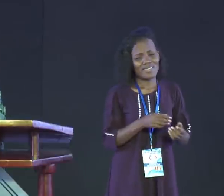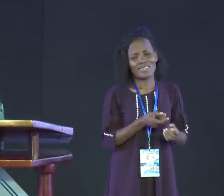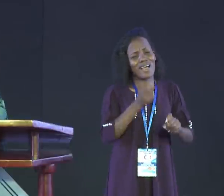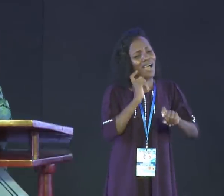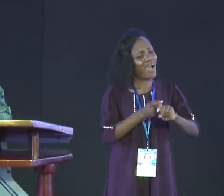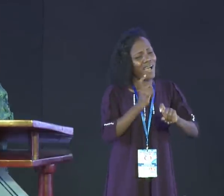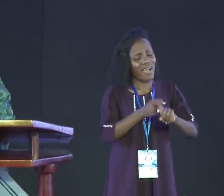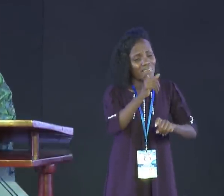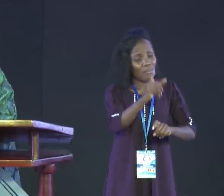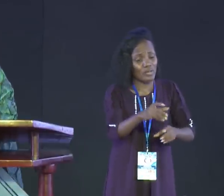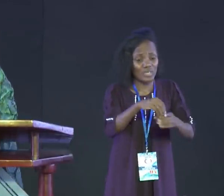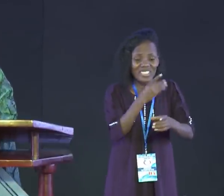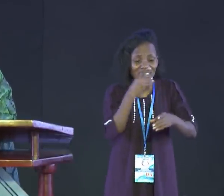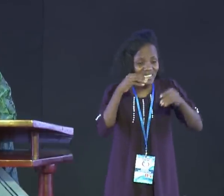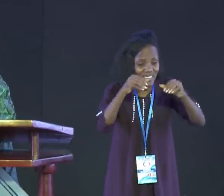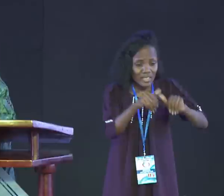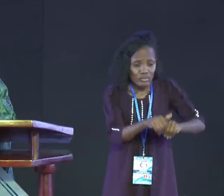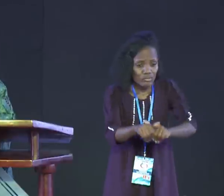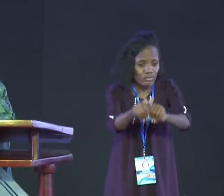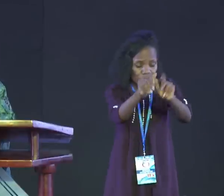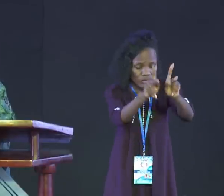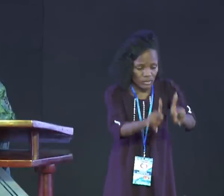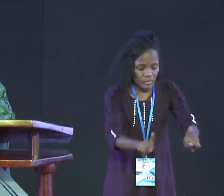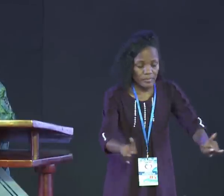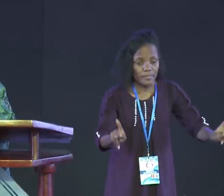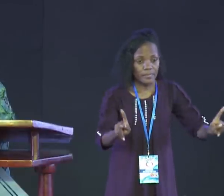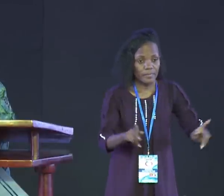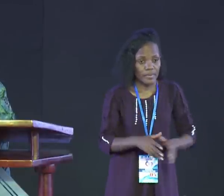You can't pursue peace.